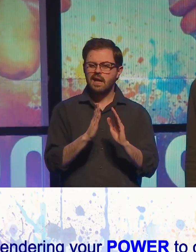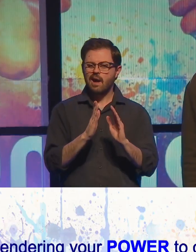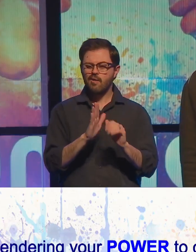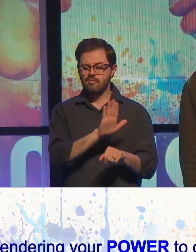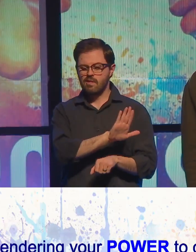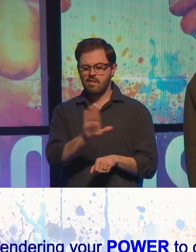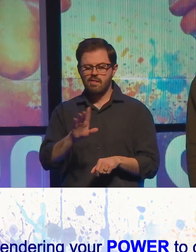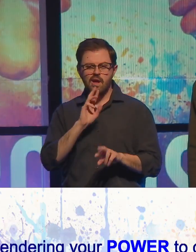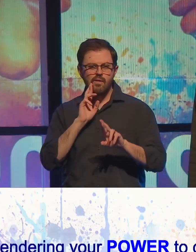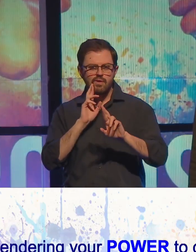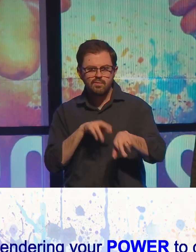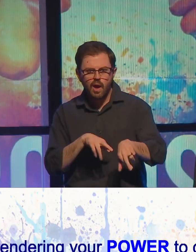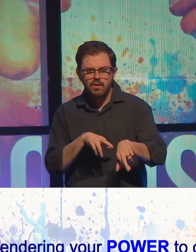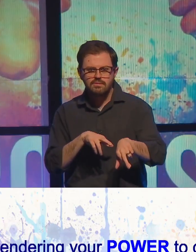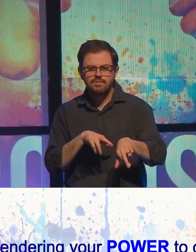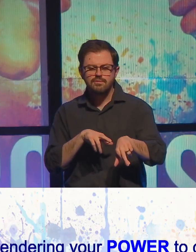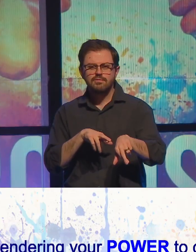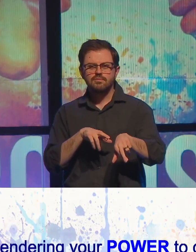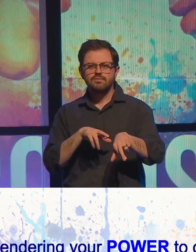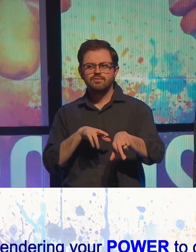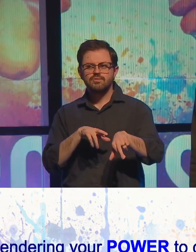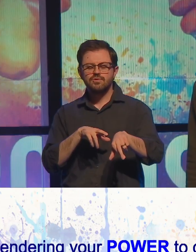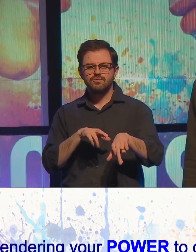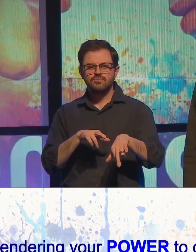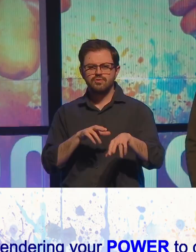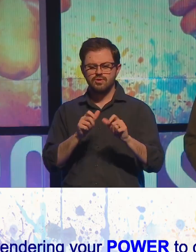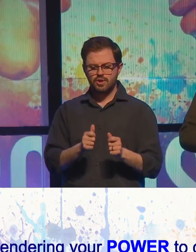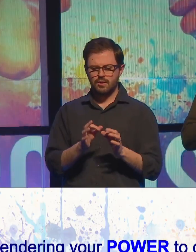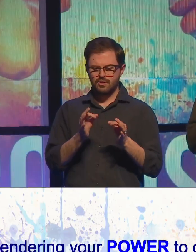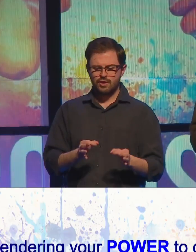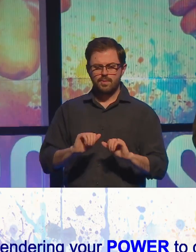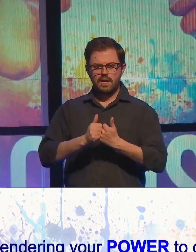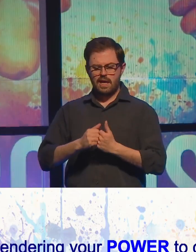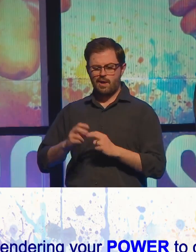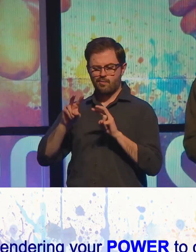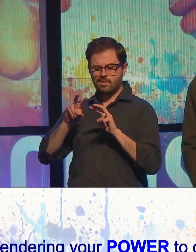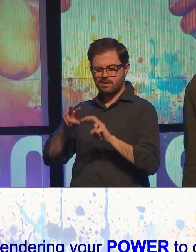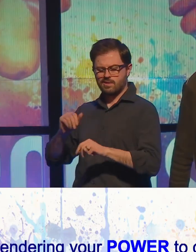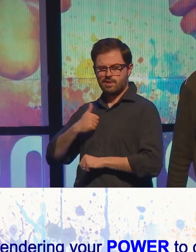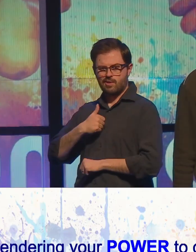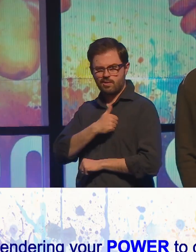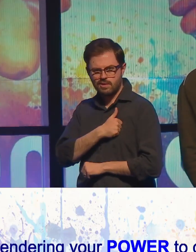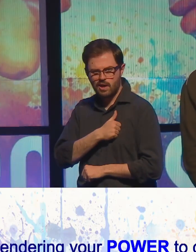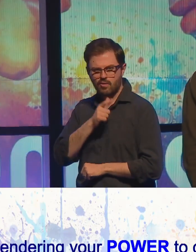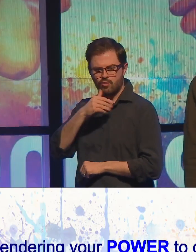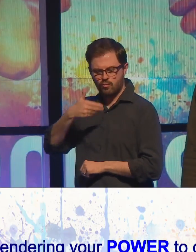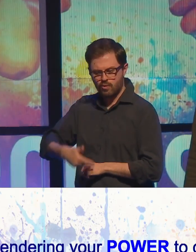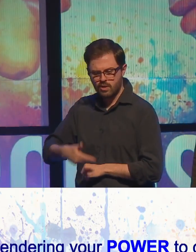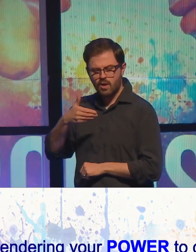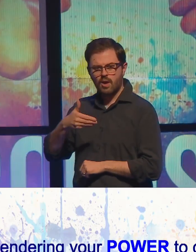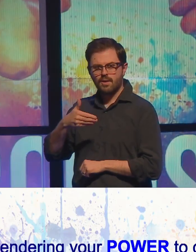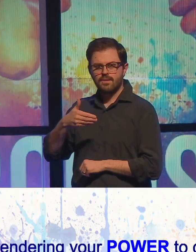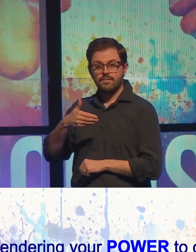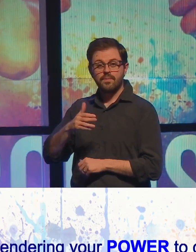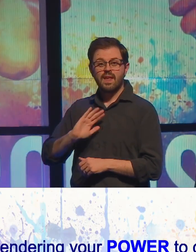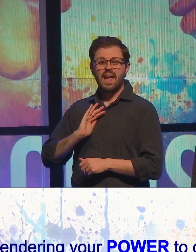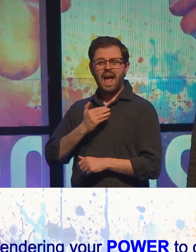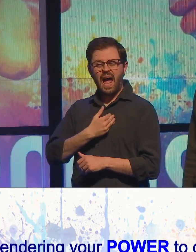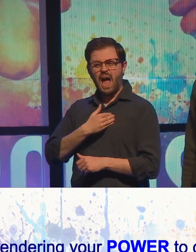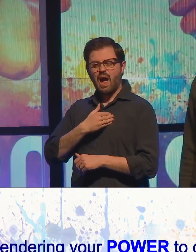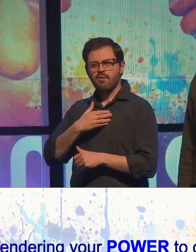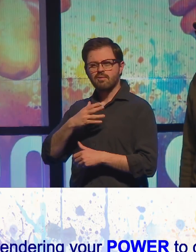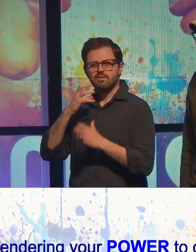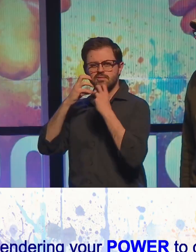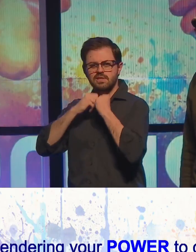determine our value, our response, who we are in that moment, we surrender the sacred power that's been placed in us as a person made in the image of